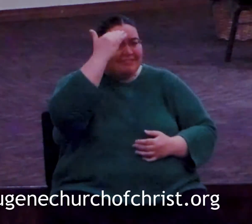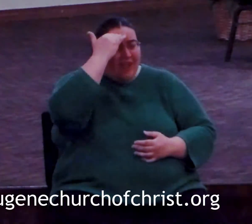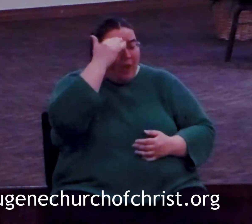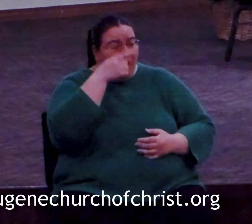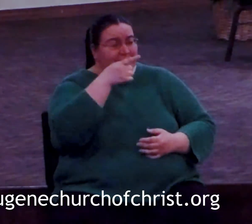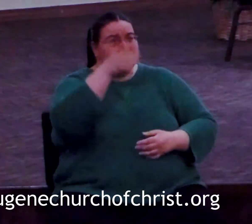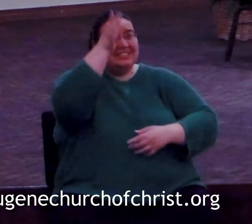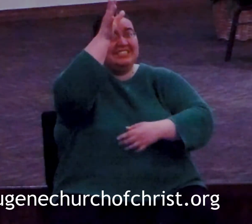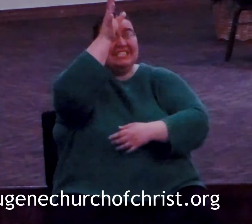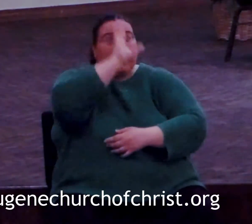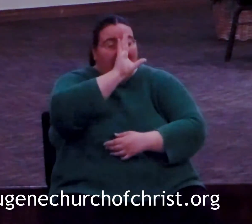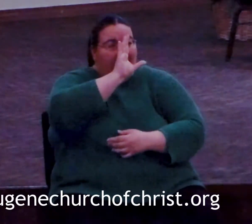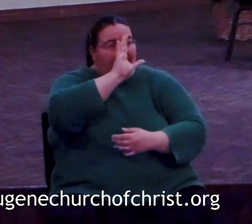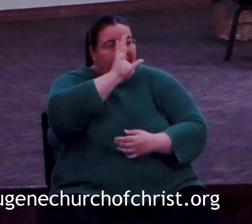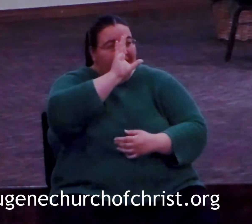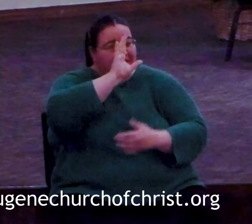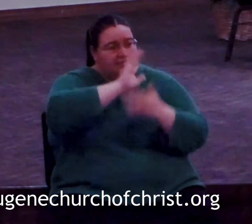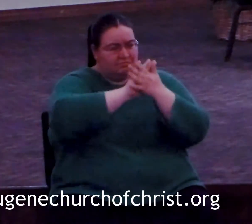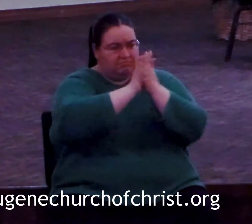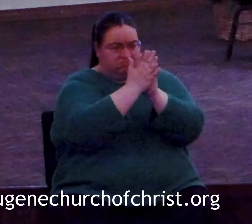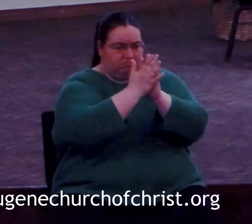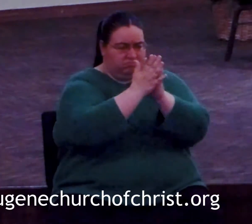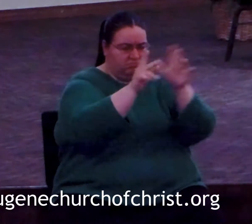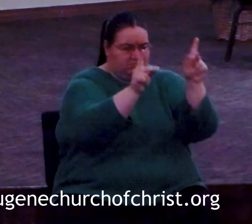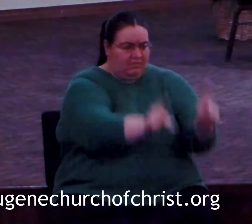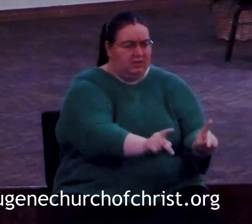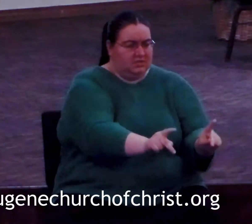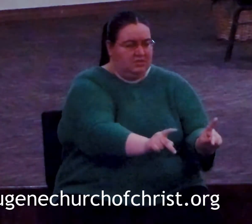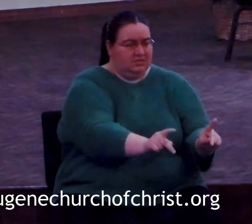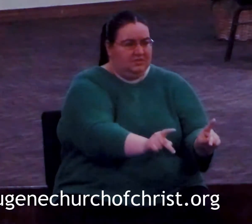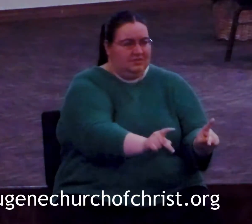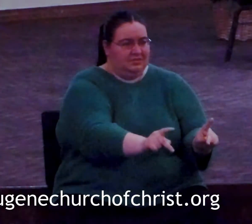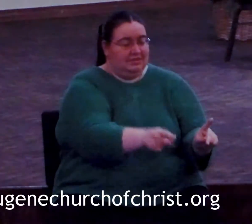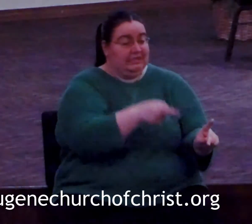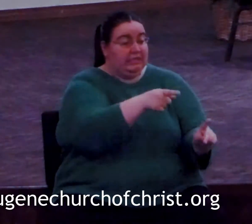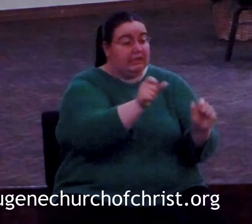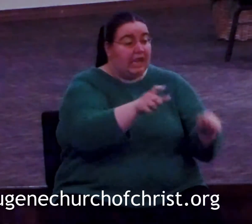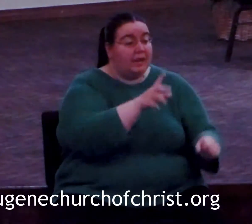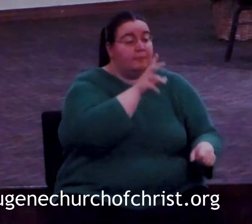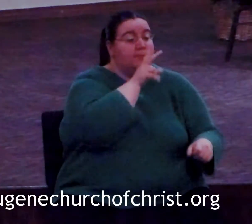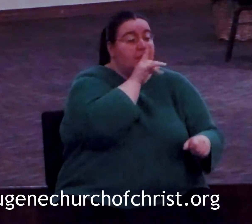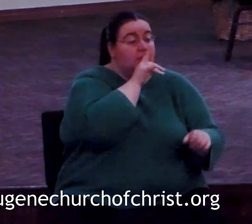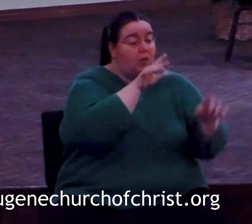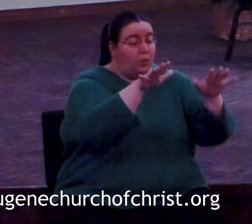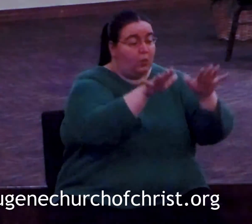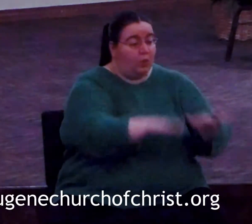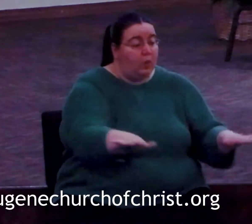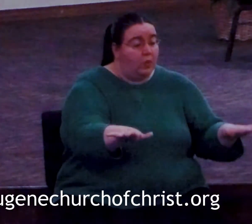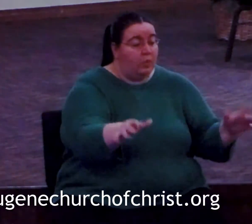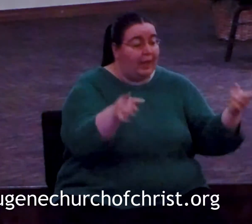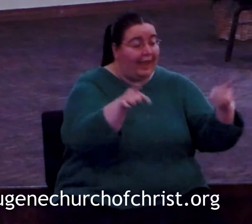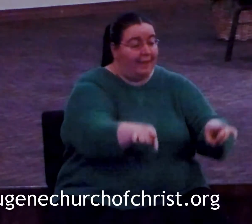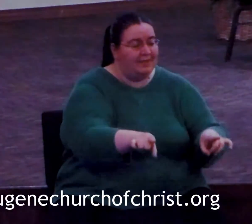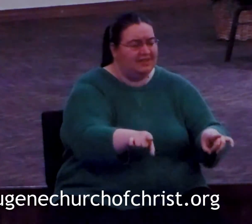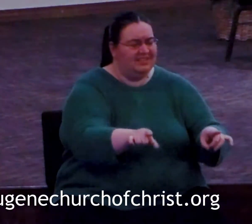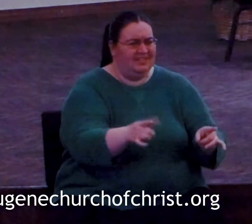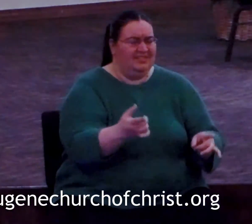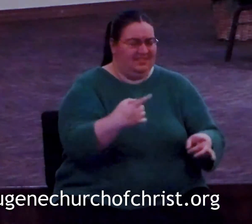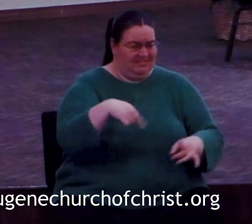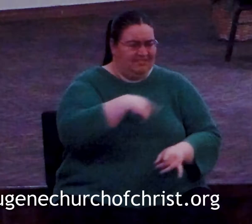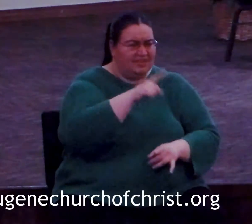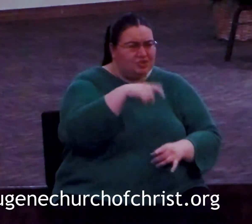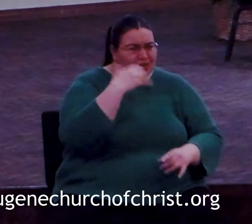he is God in the flesh here with them, then the fact that he could speak and these things can happen, you already know